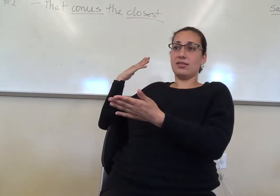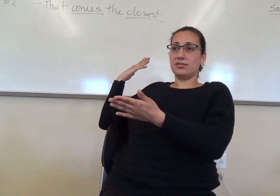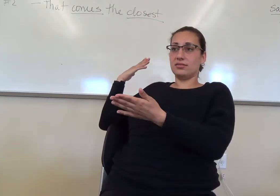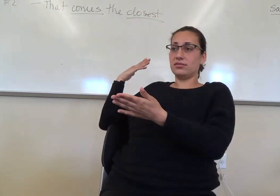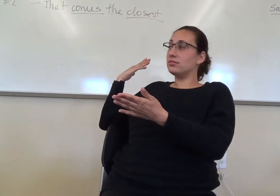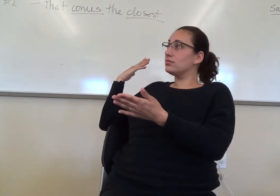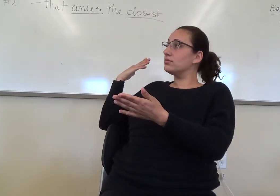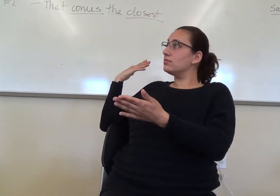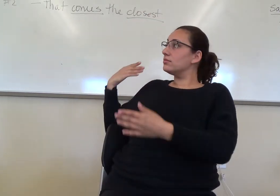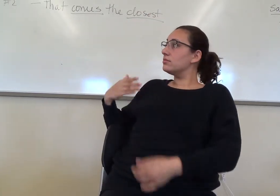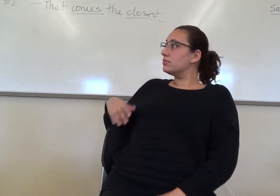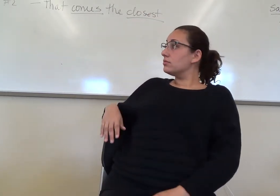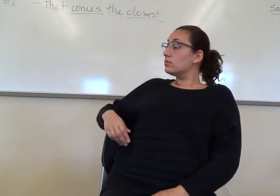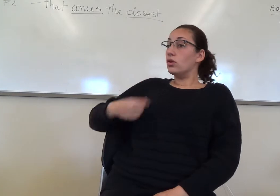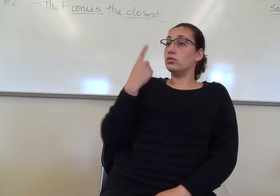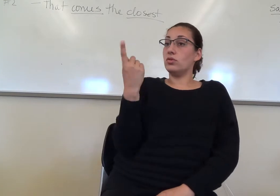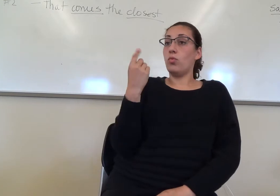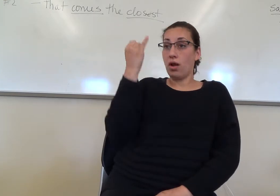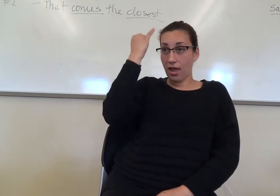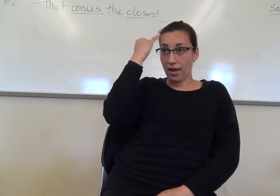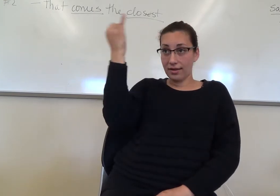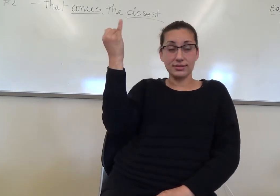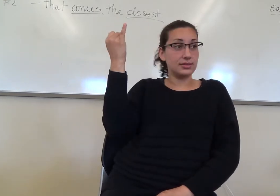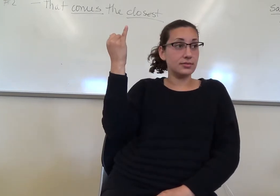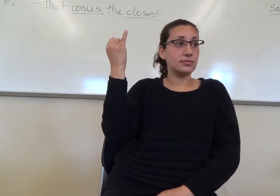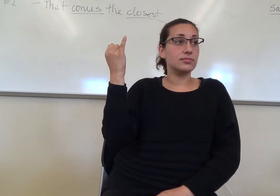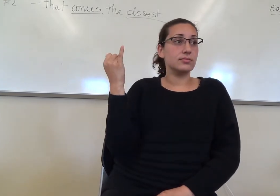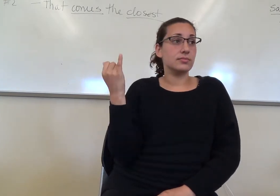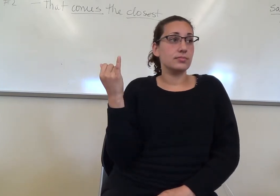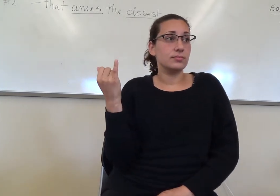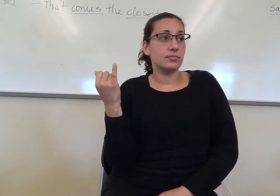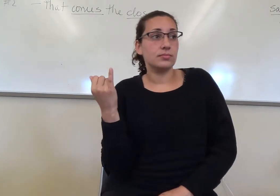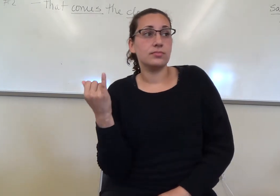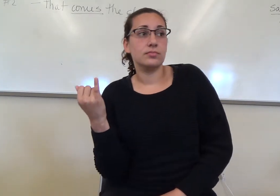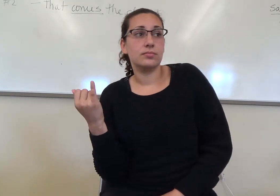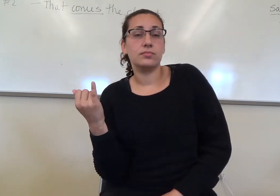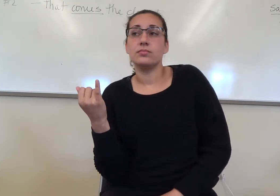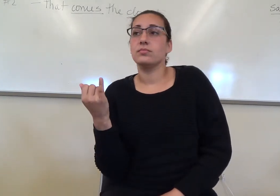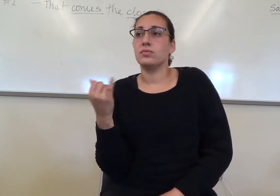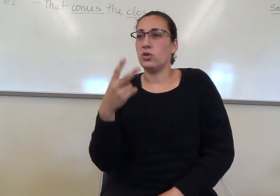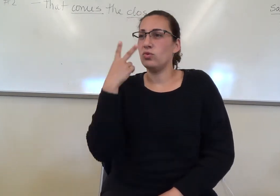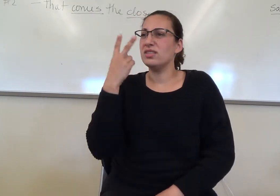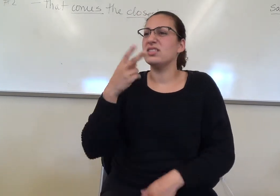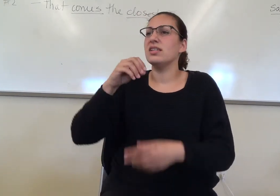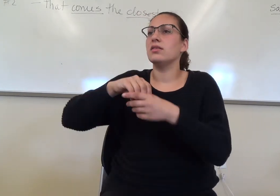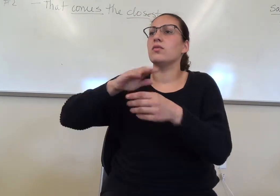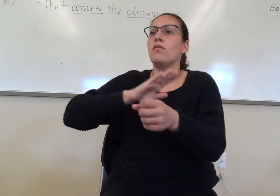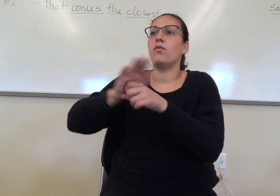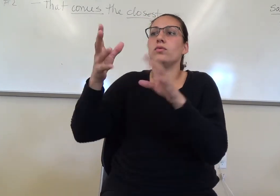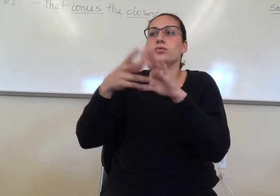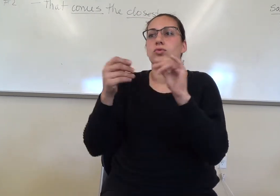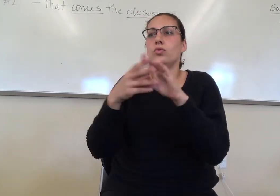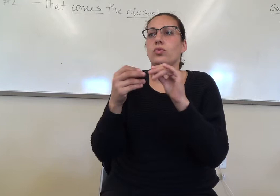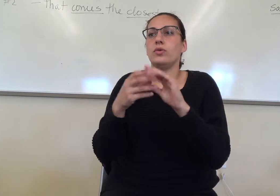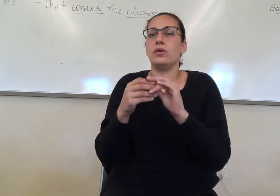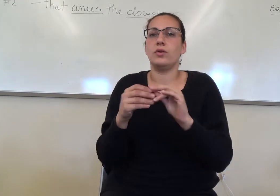the one idea that runs through all three sections of this. We got Hill and Thomas, the